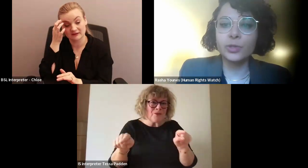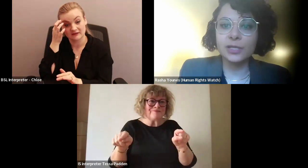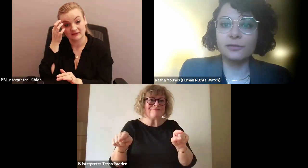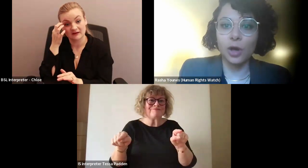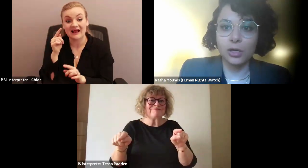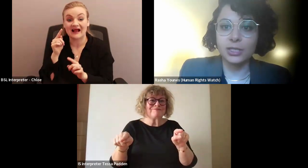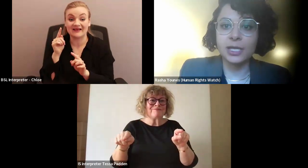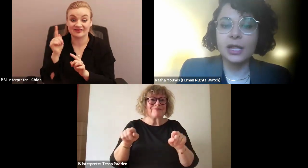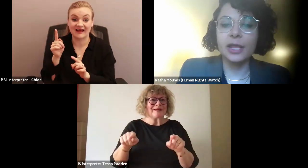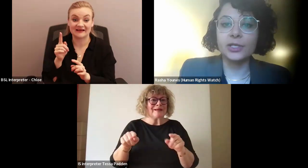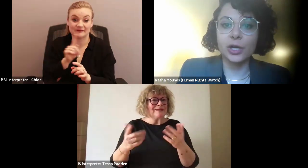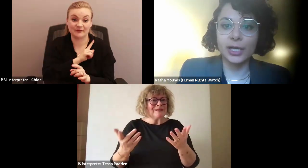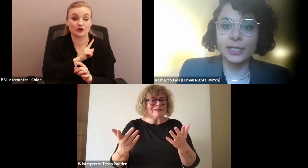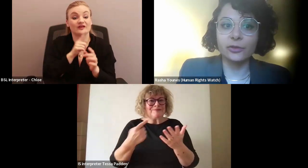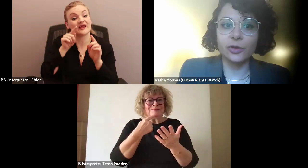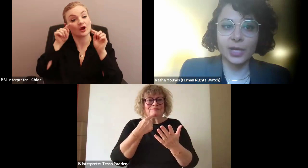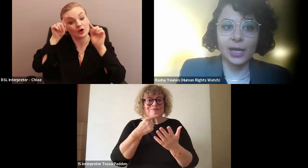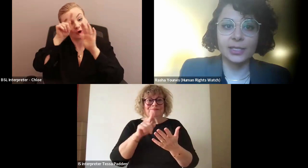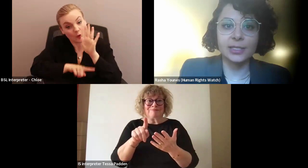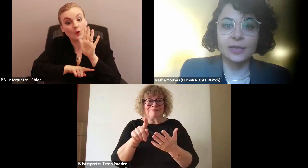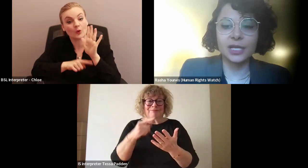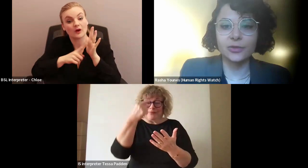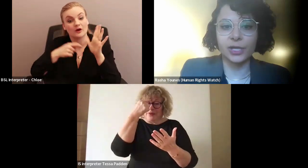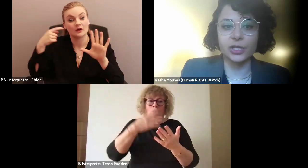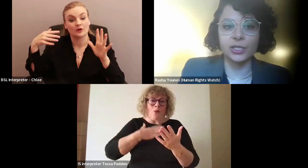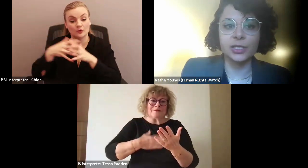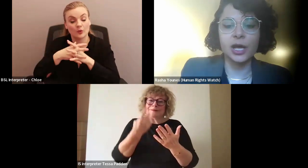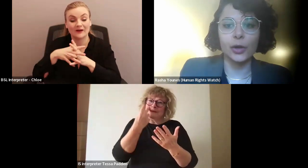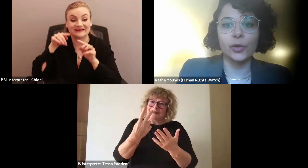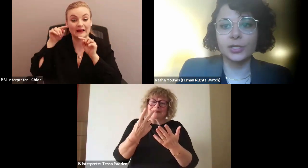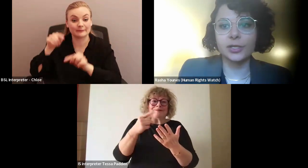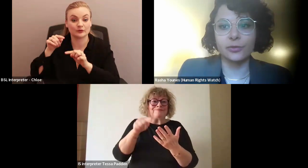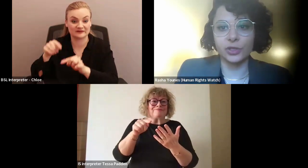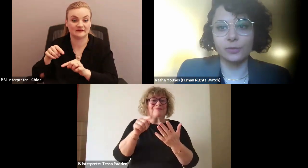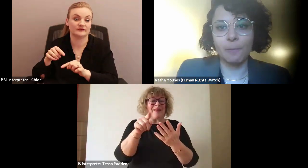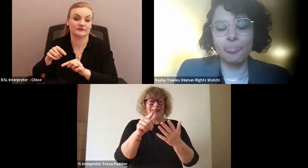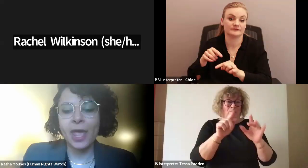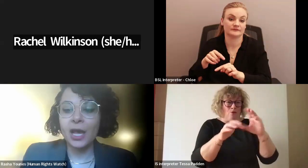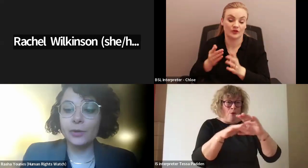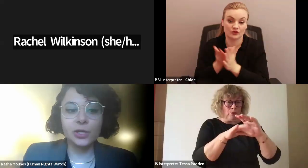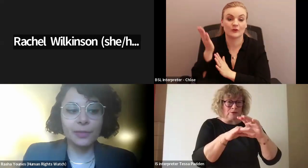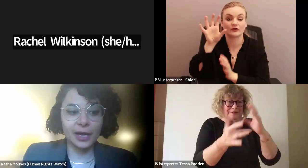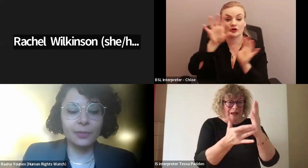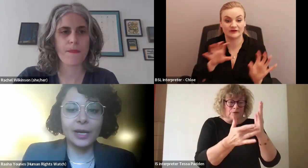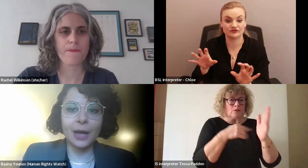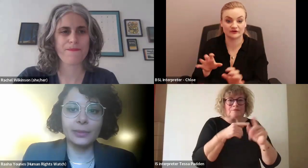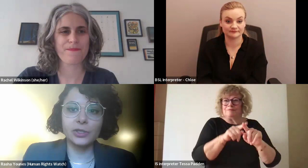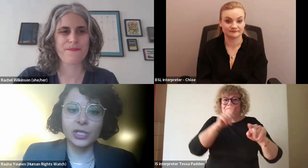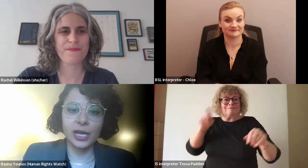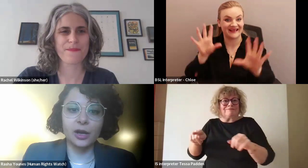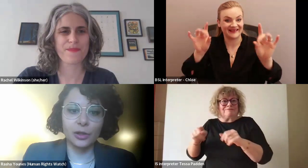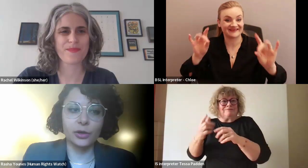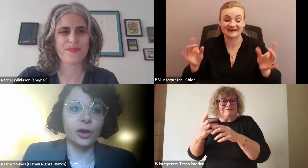under abusive laws that target and criminalize same-sex relations across the region. I will stop there, but I'm